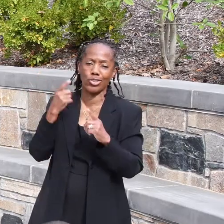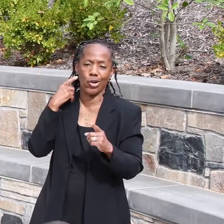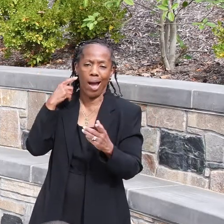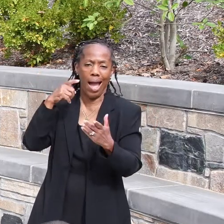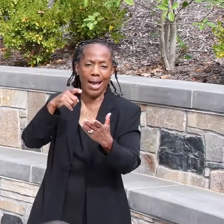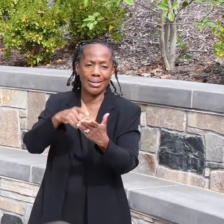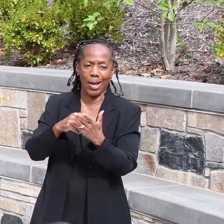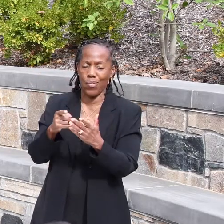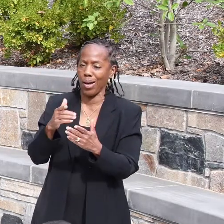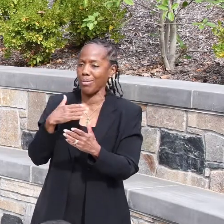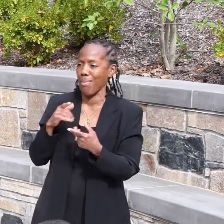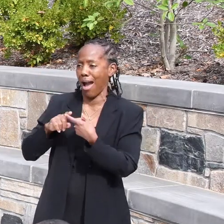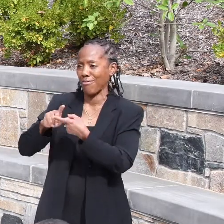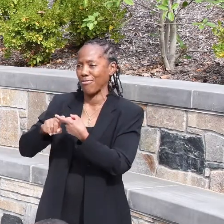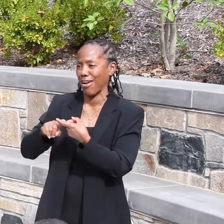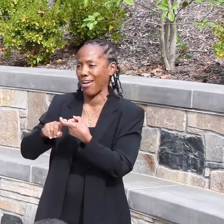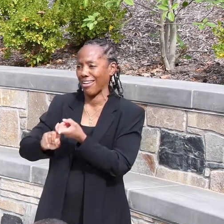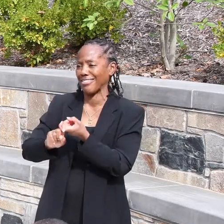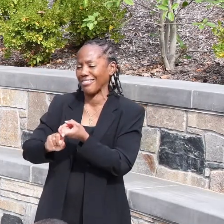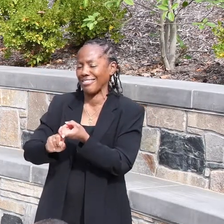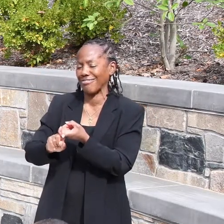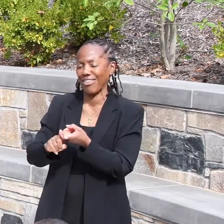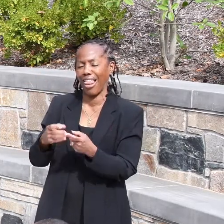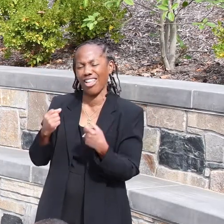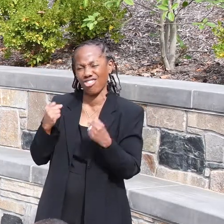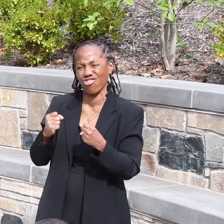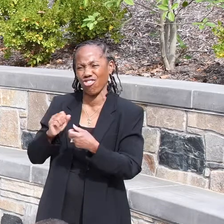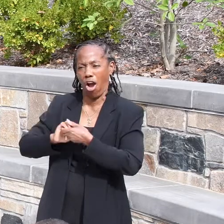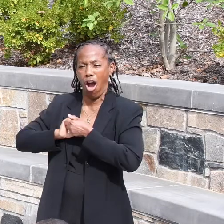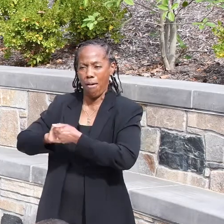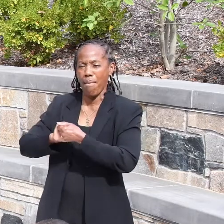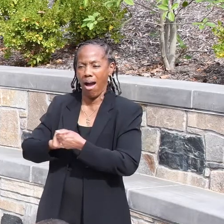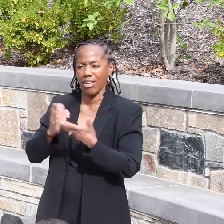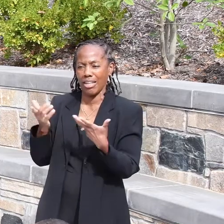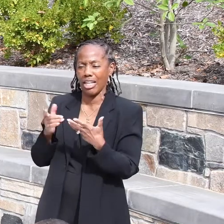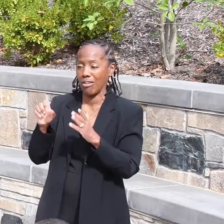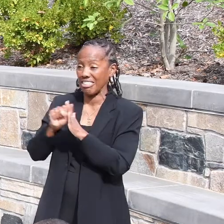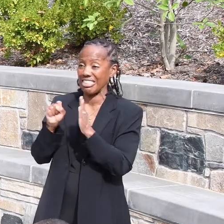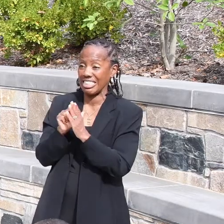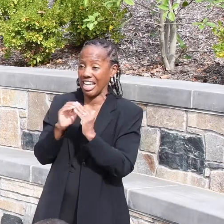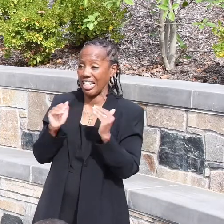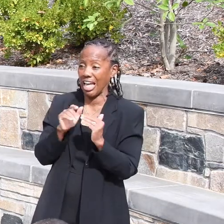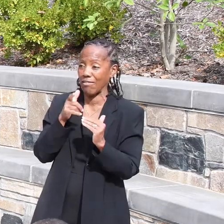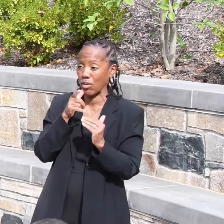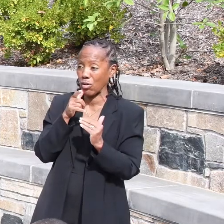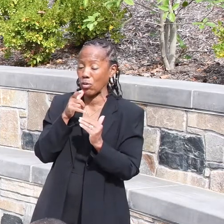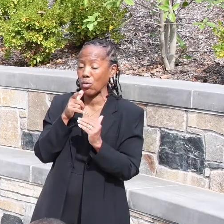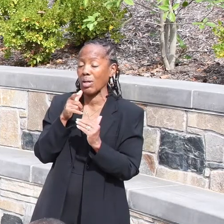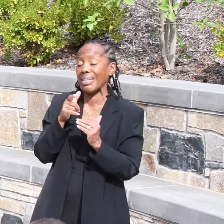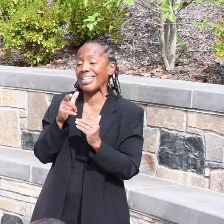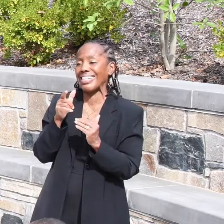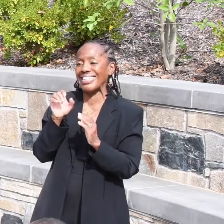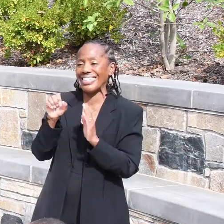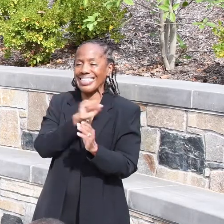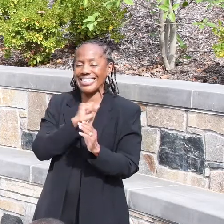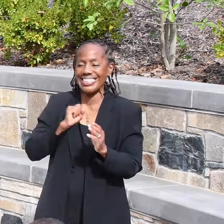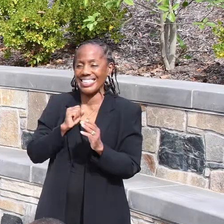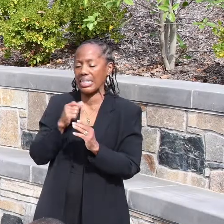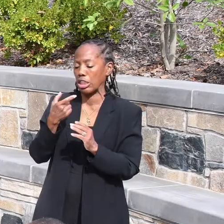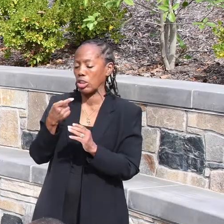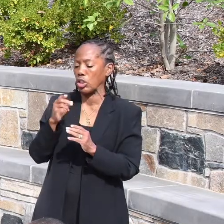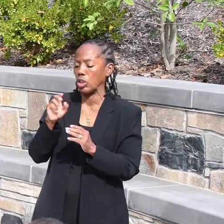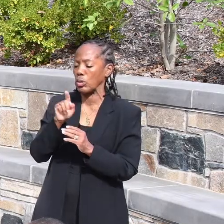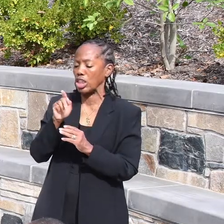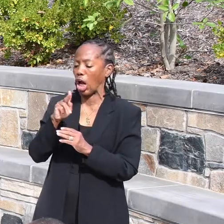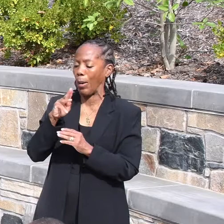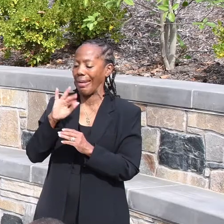acknowledge one of my friends and such a strong partner at the state level, Senator Guy Gazzoni. Senator